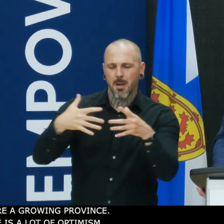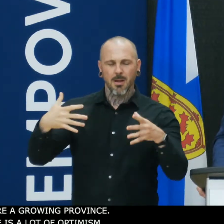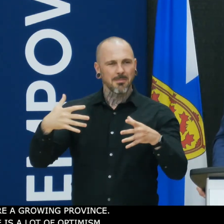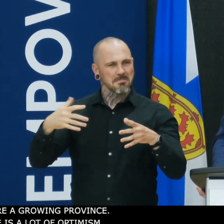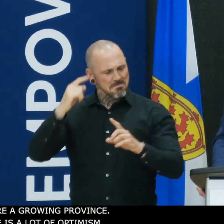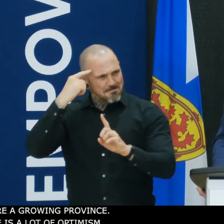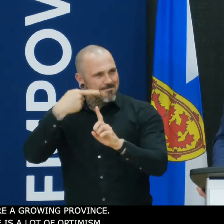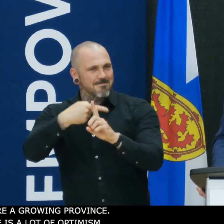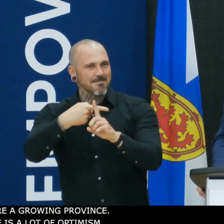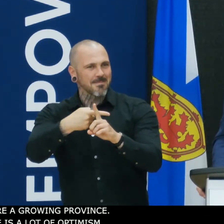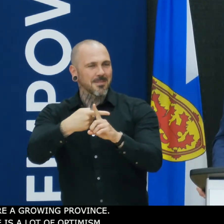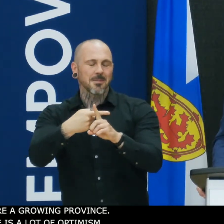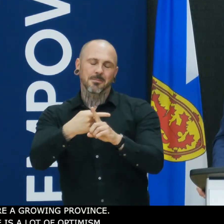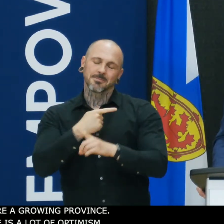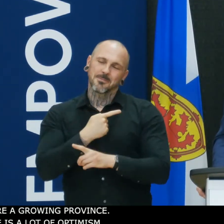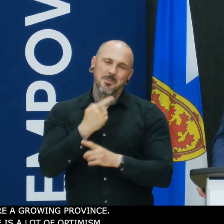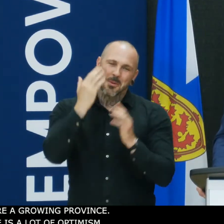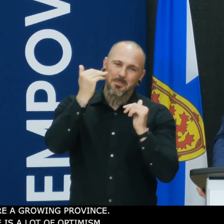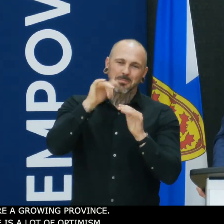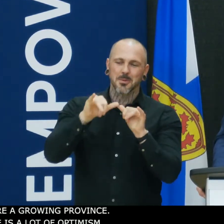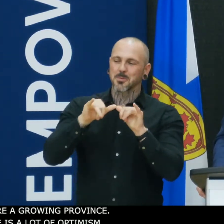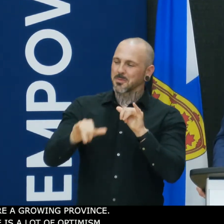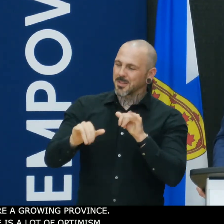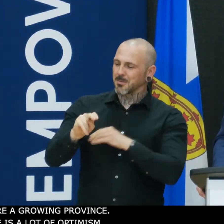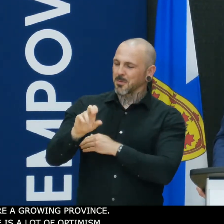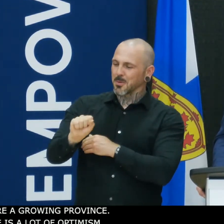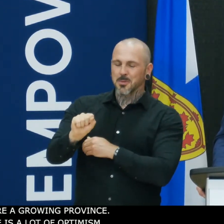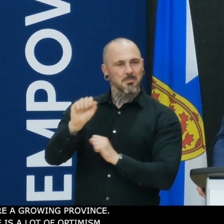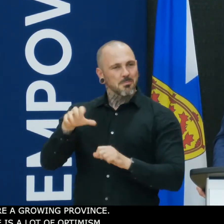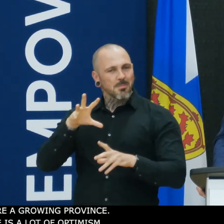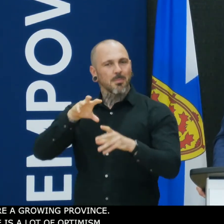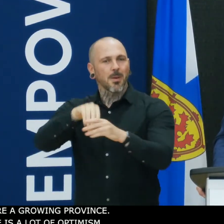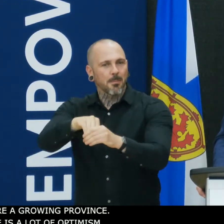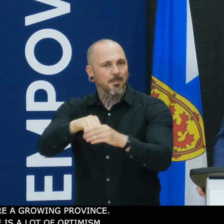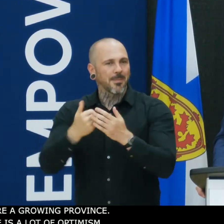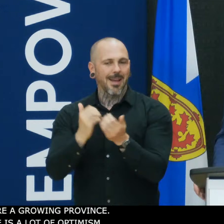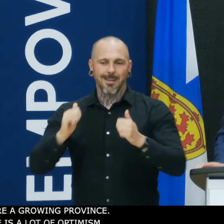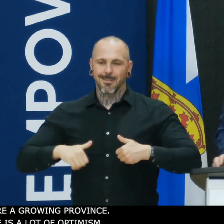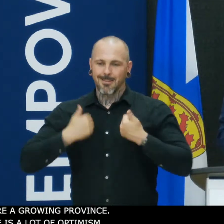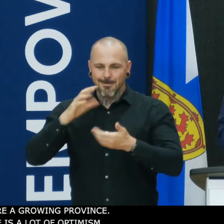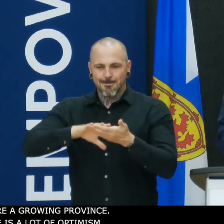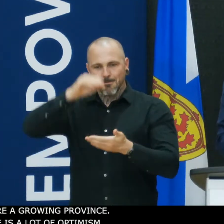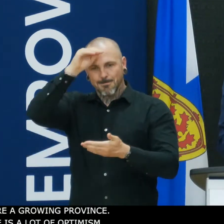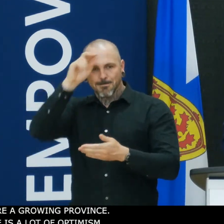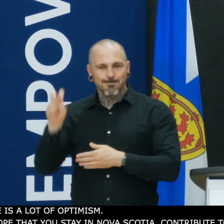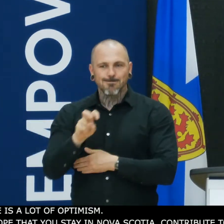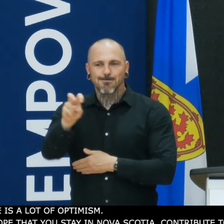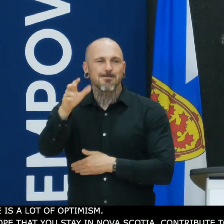Scotia, contribute to our province, and continue the journey of lifelong learning. Thank you.